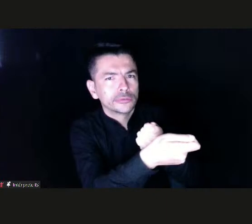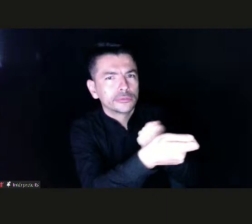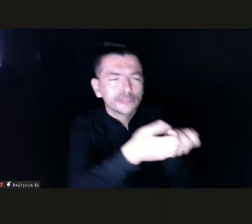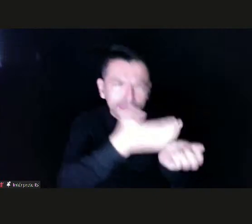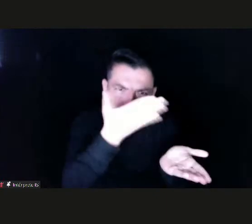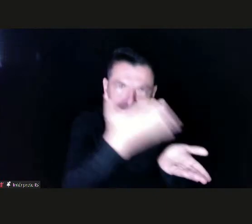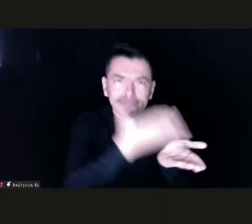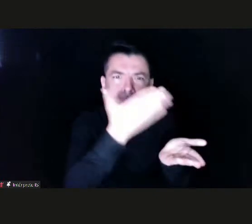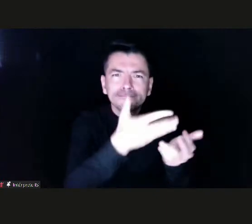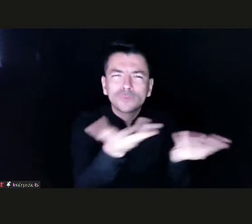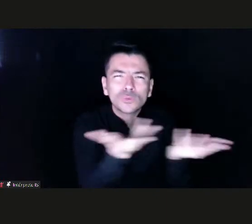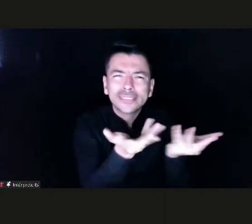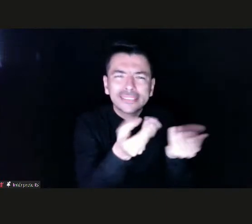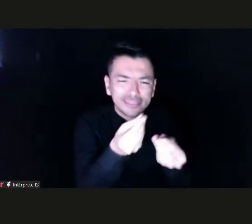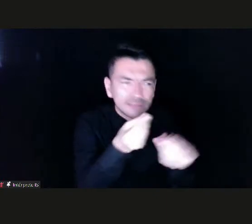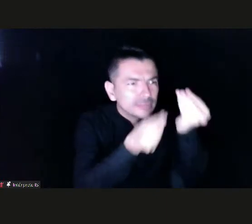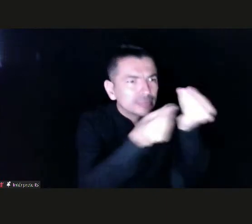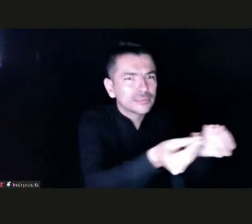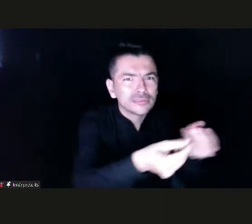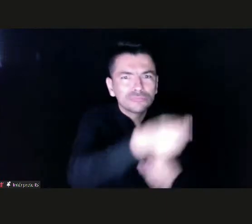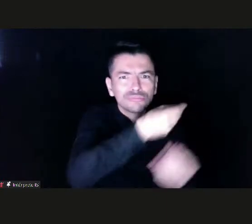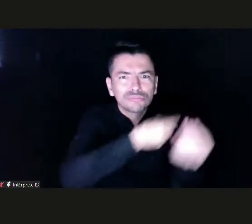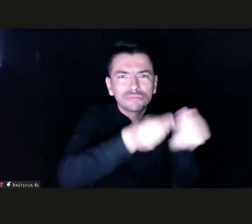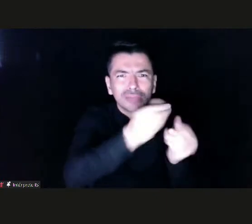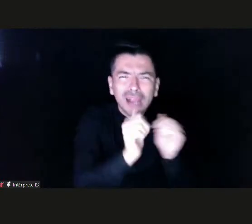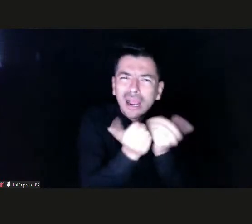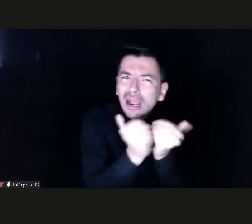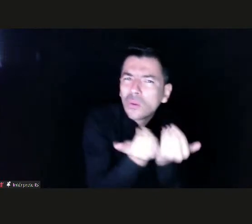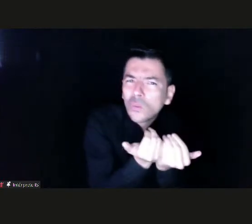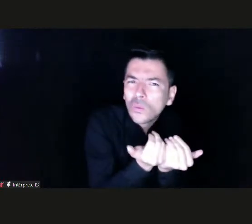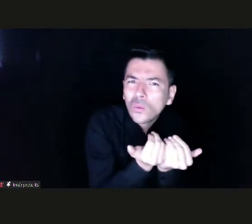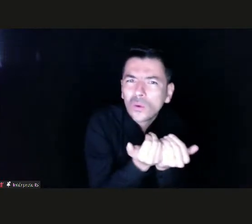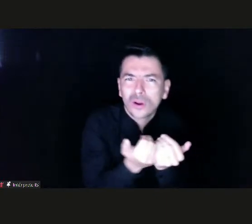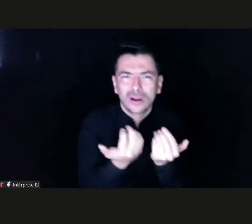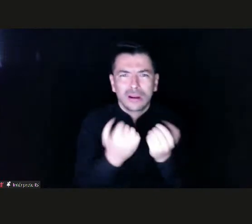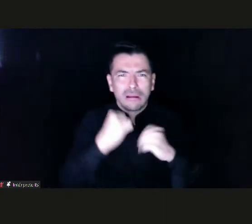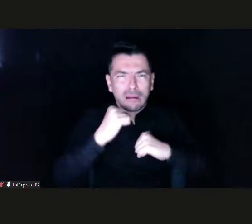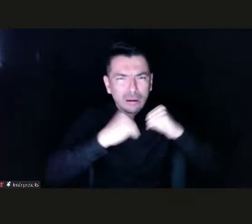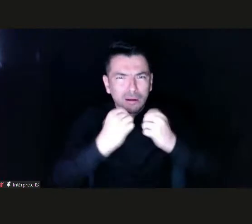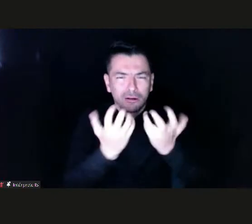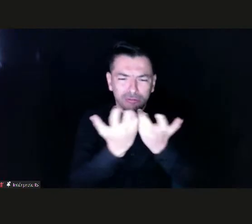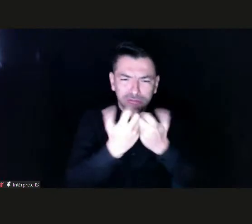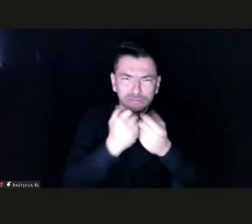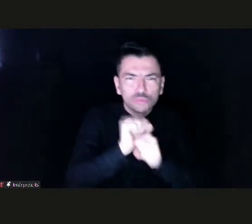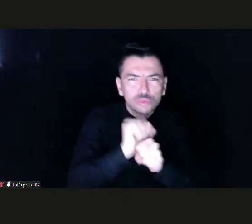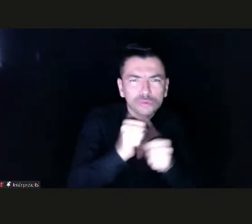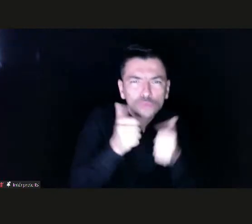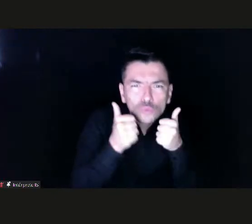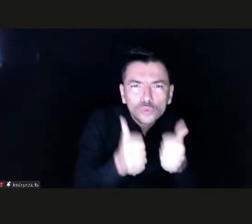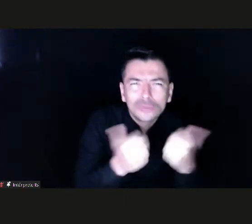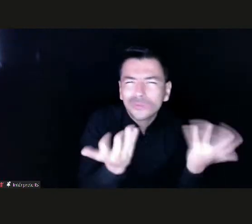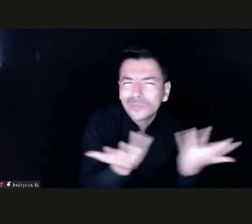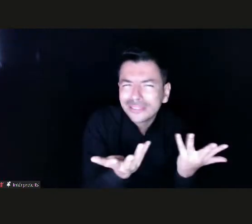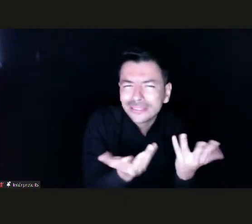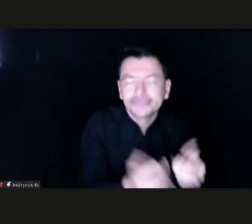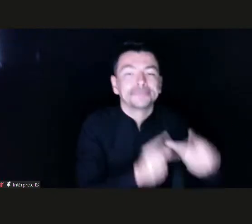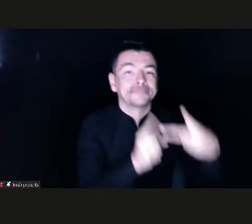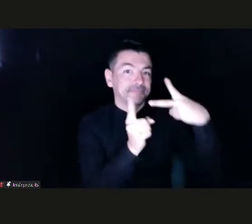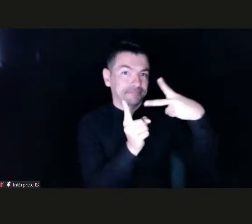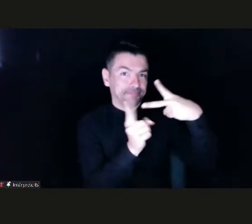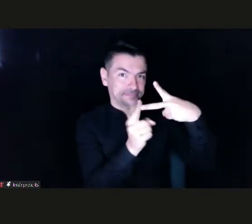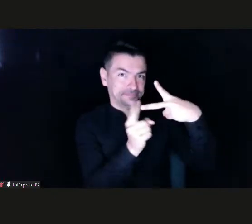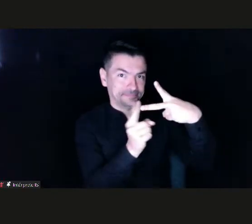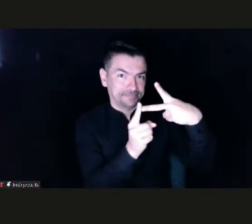contribution to all economic sectors? 2, in which way can the international trading system support trade